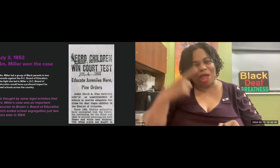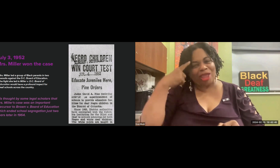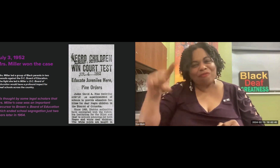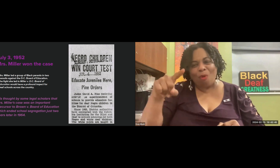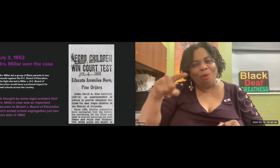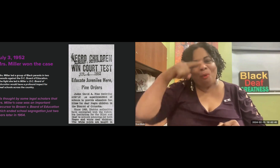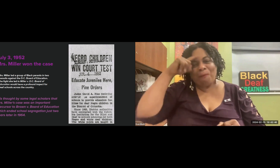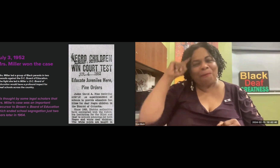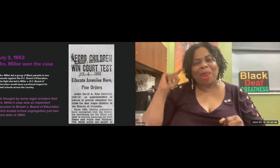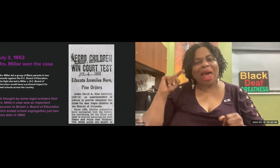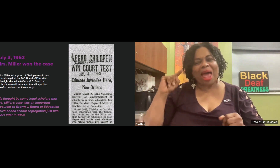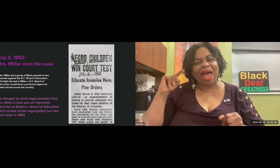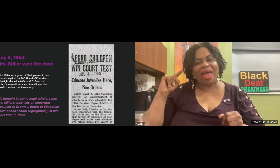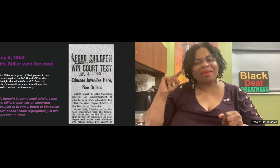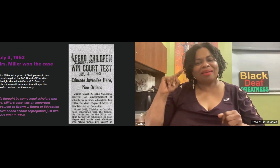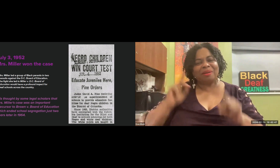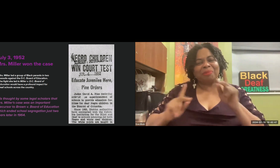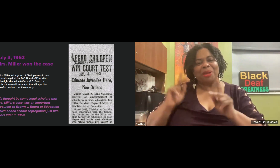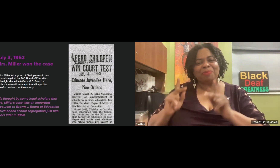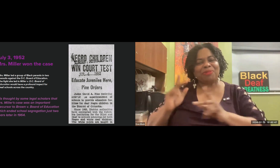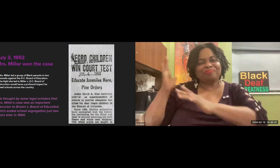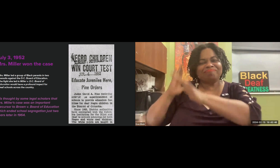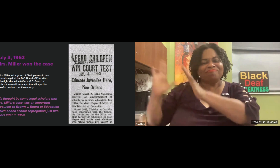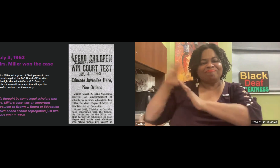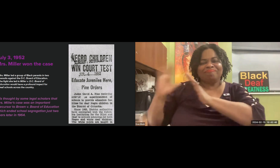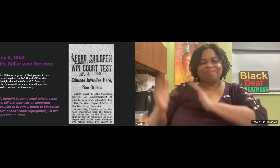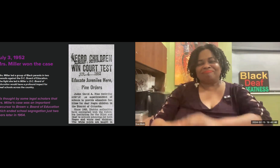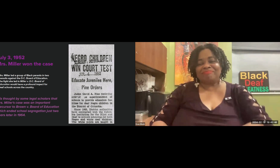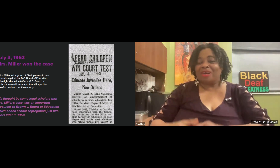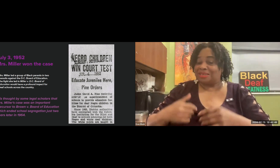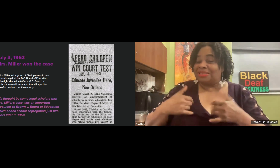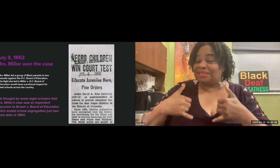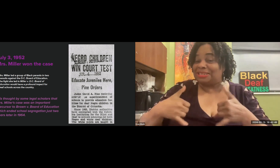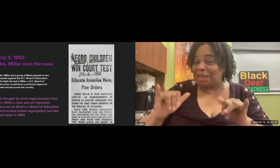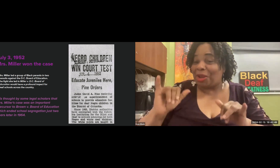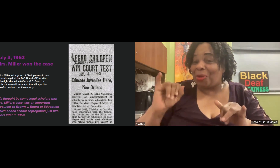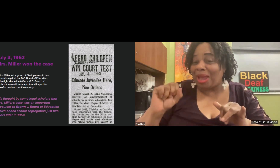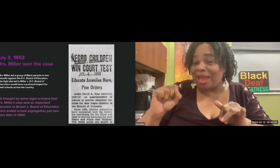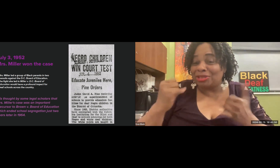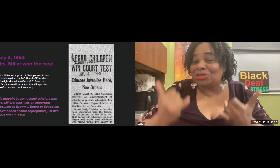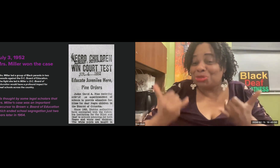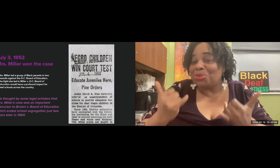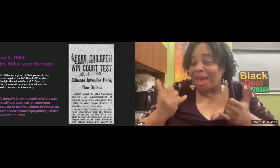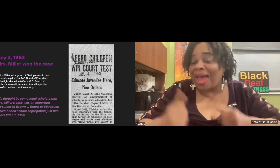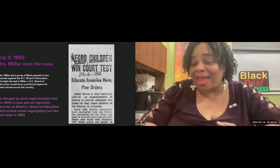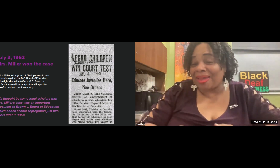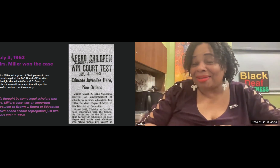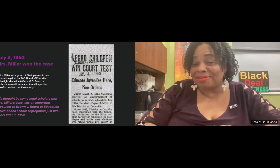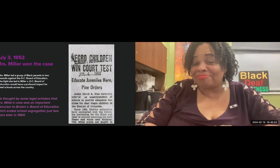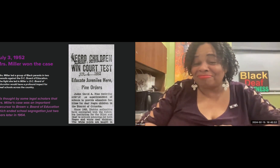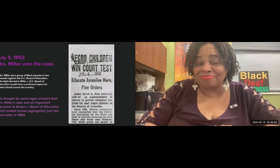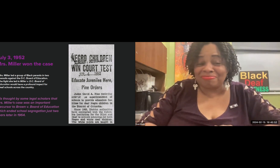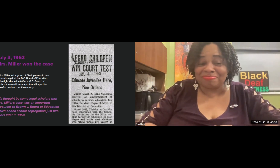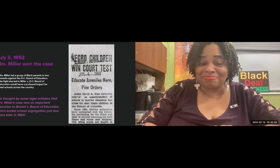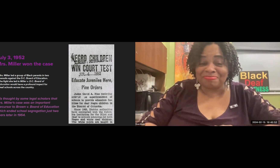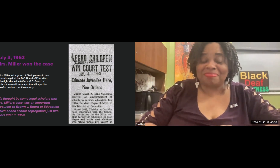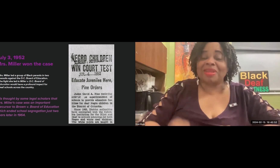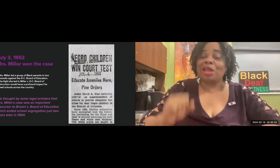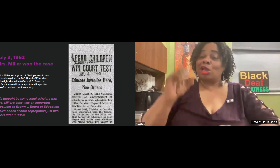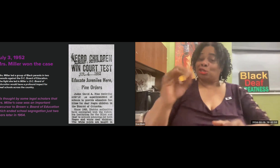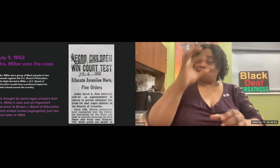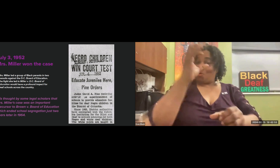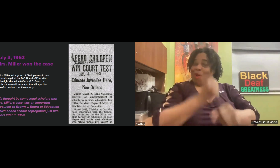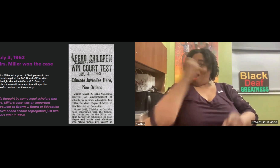the case. You know, it's never a straight road for Black people. It never was in the past. It still is a very